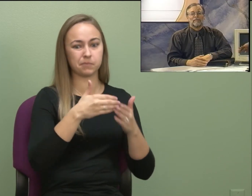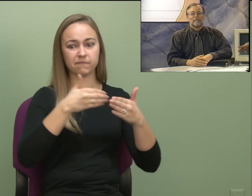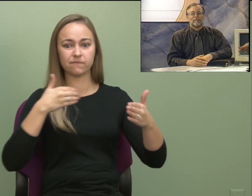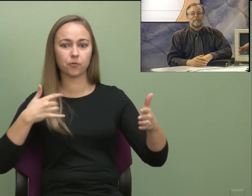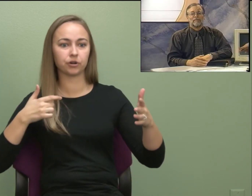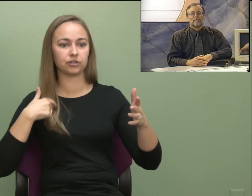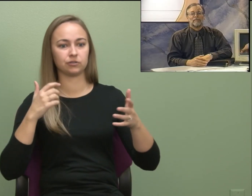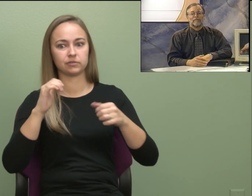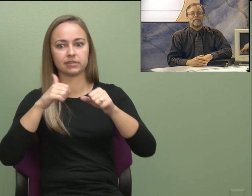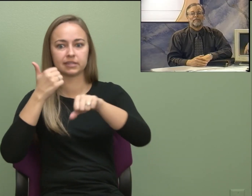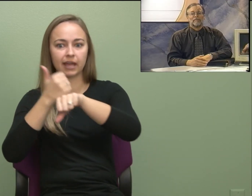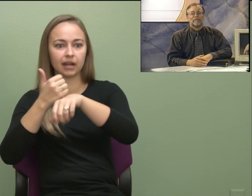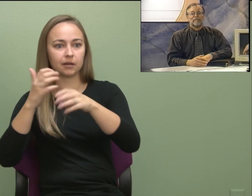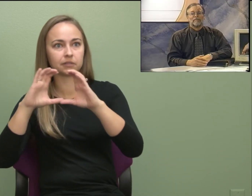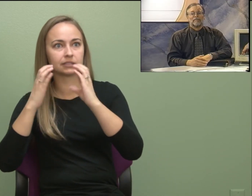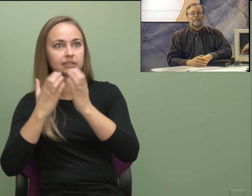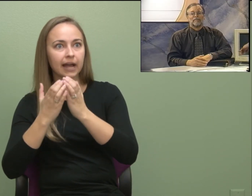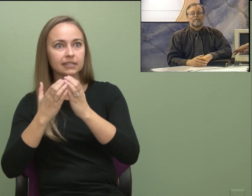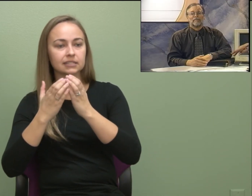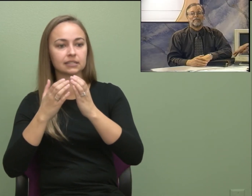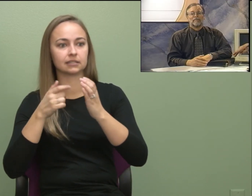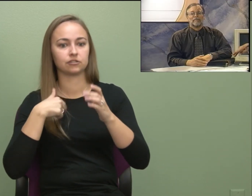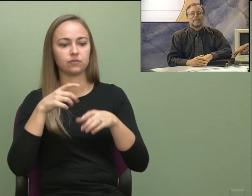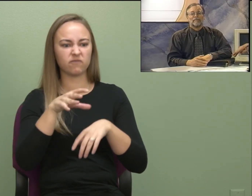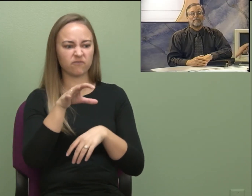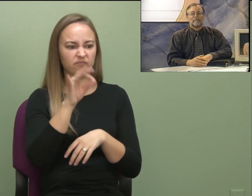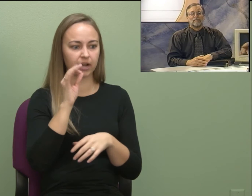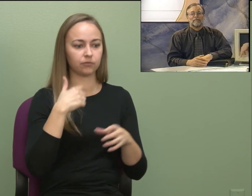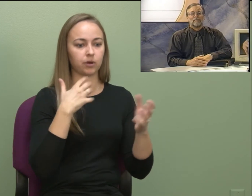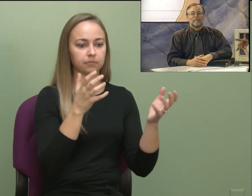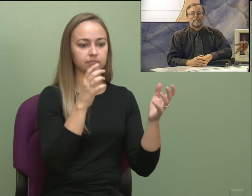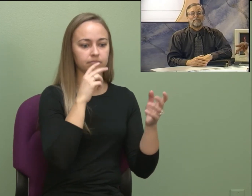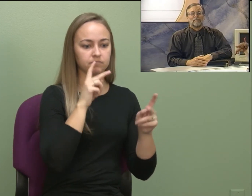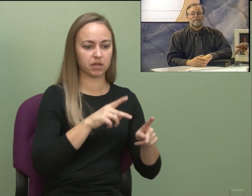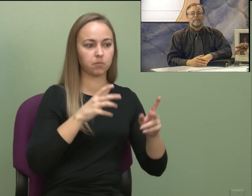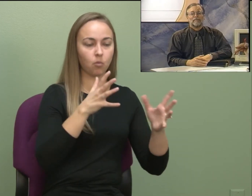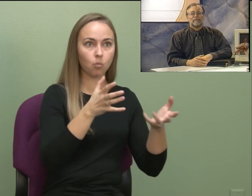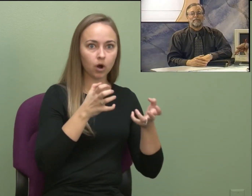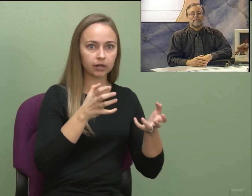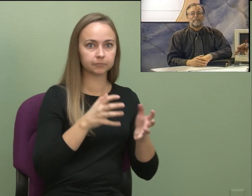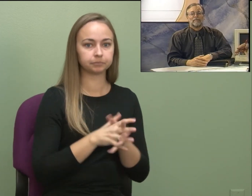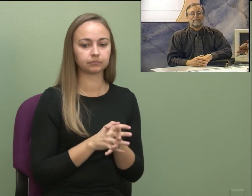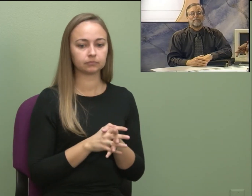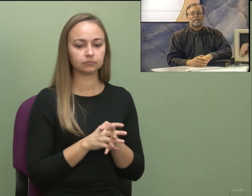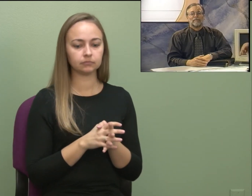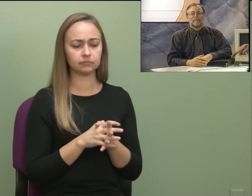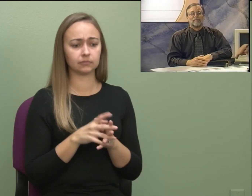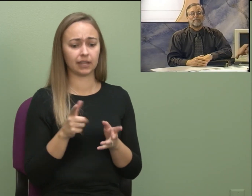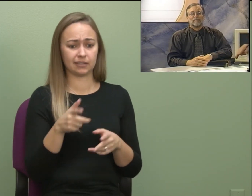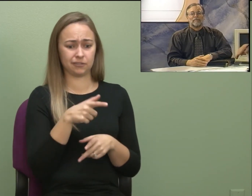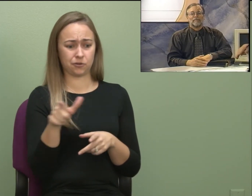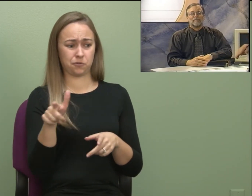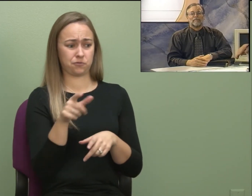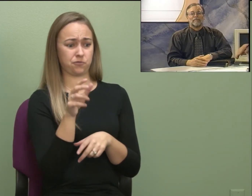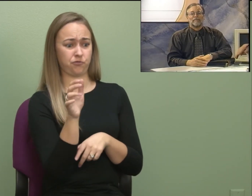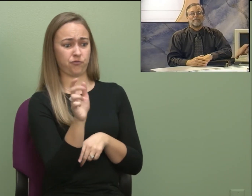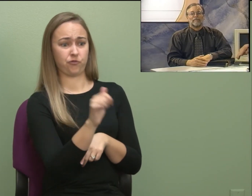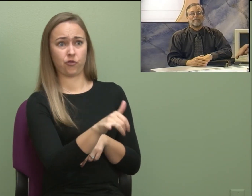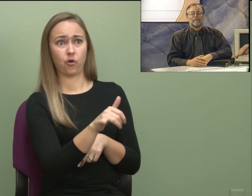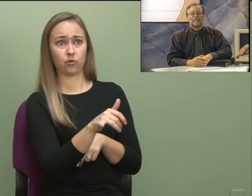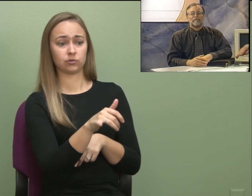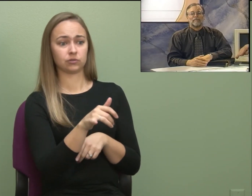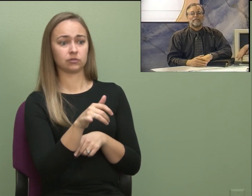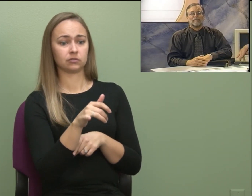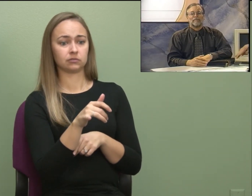you've delivered, they look like they've been really successful. Can you tell me a little bit more about kind of the average